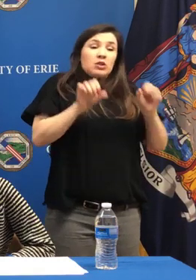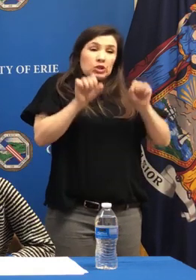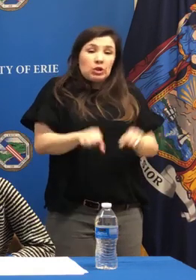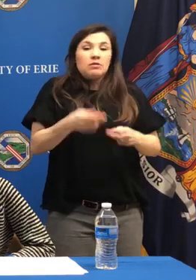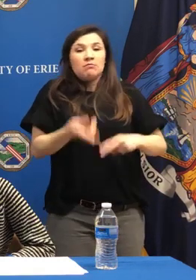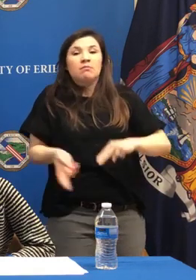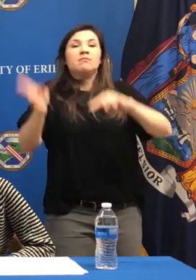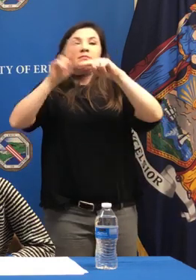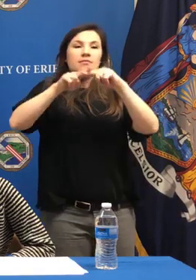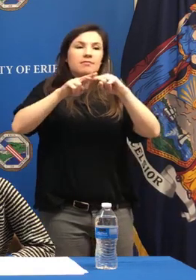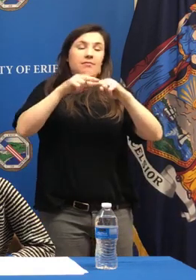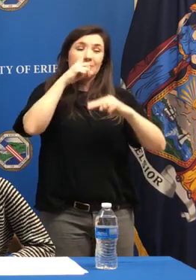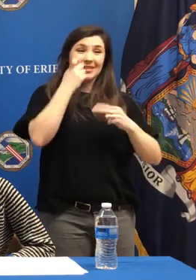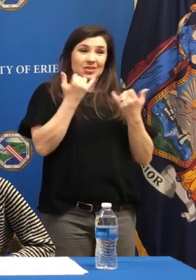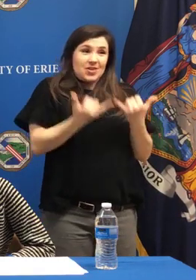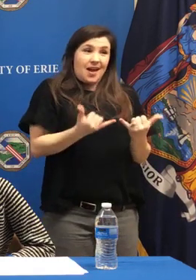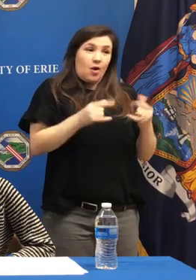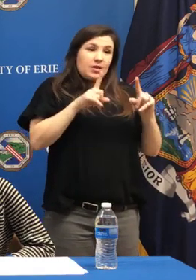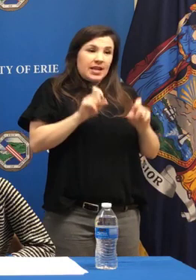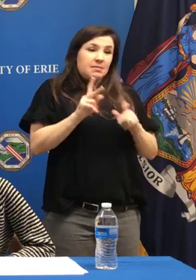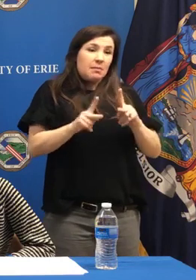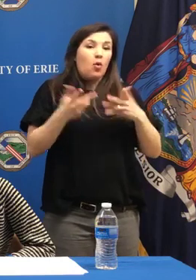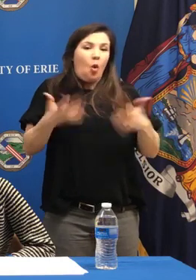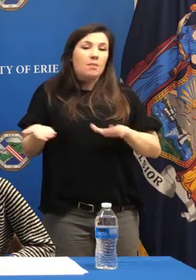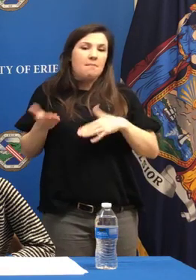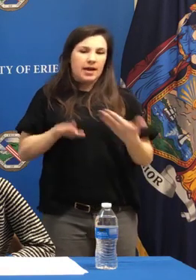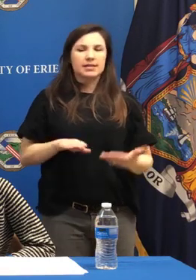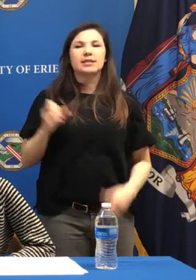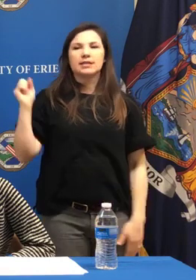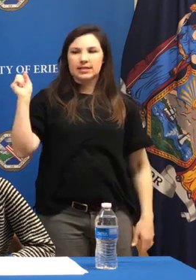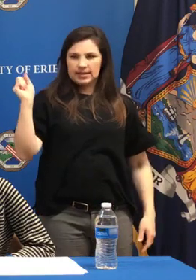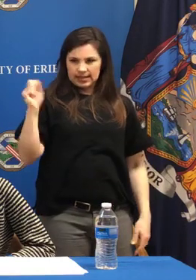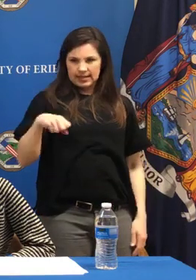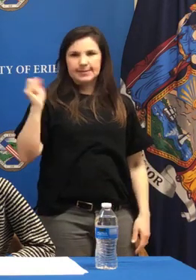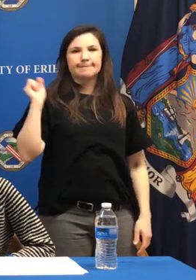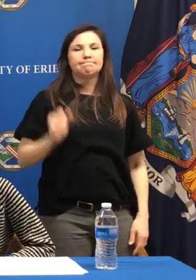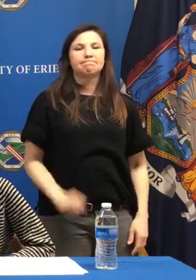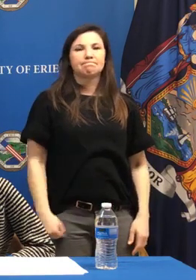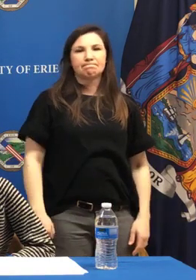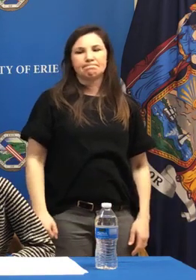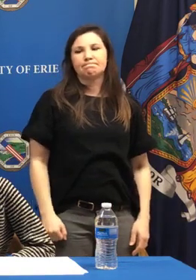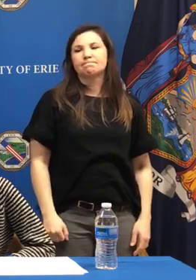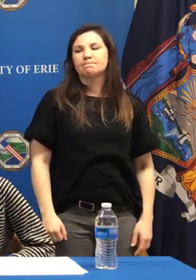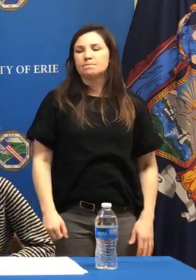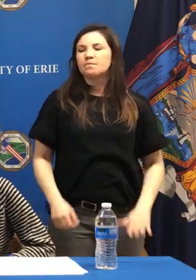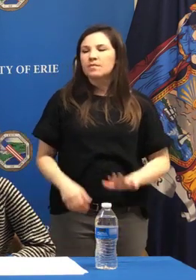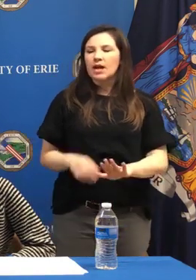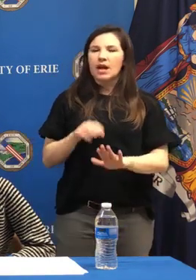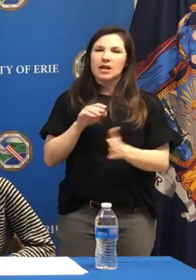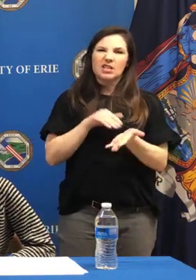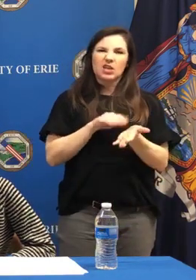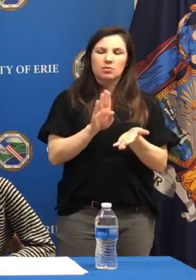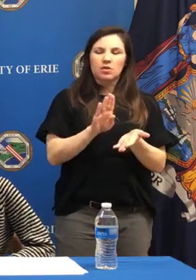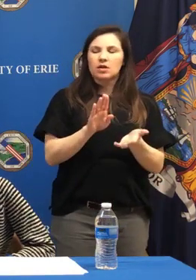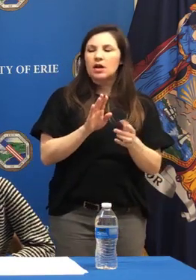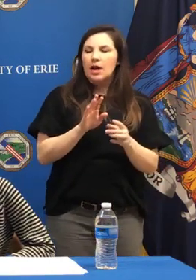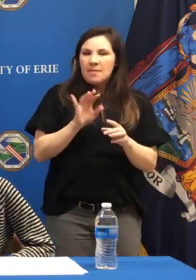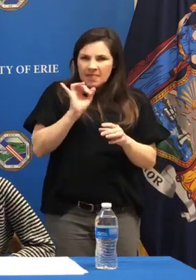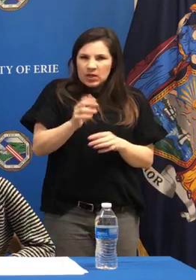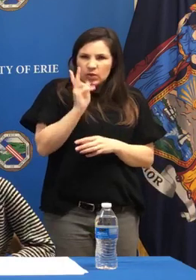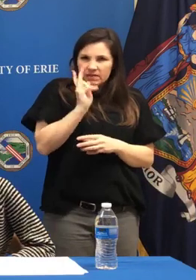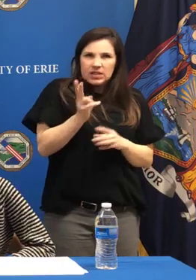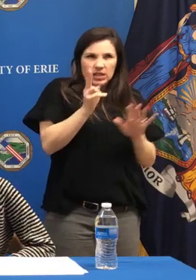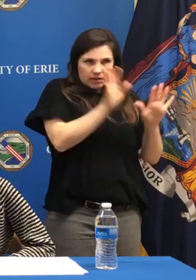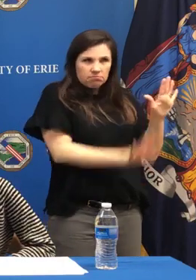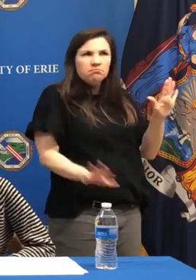you can now test folks that may have passed. Yes. And this is what we've seen nationally